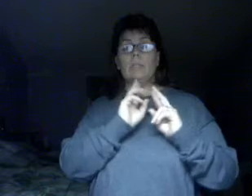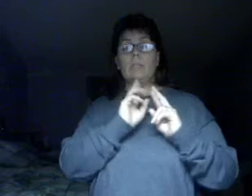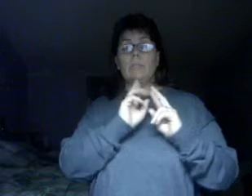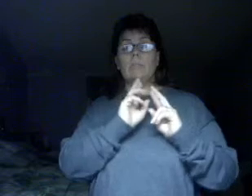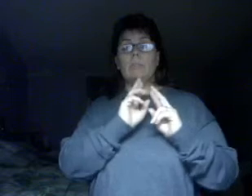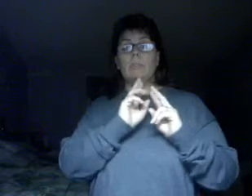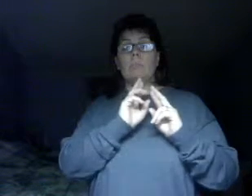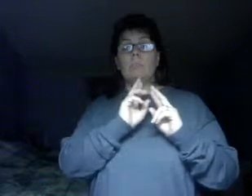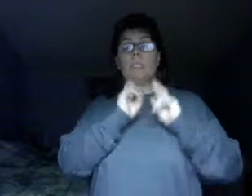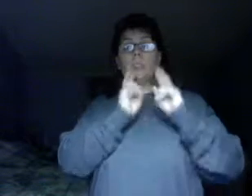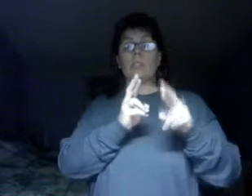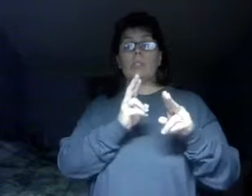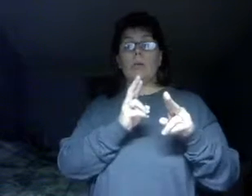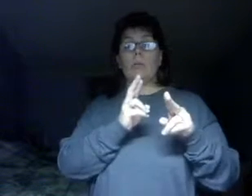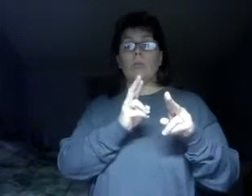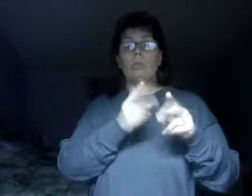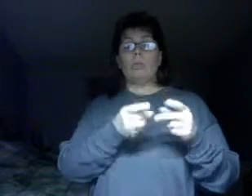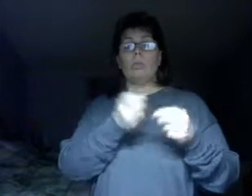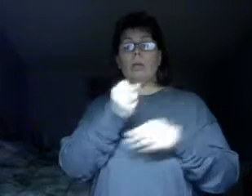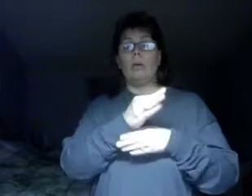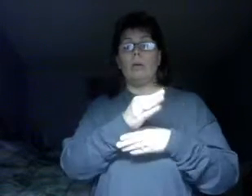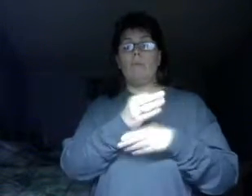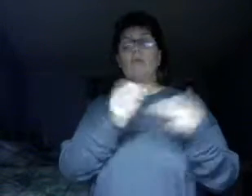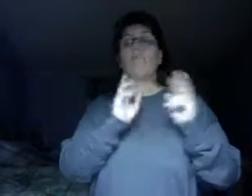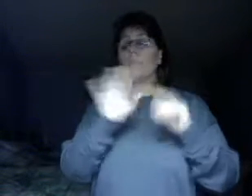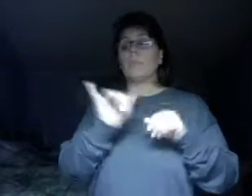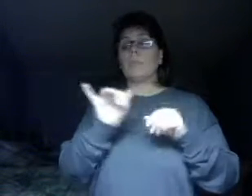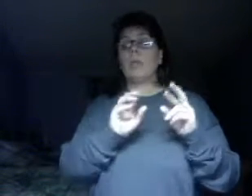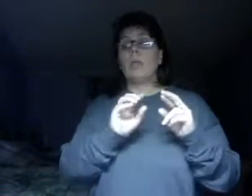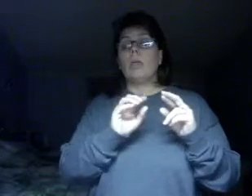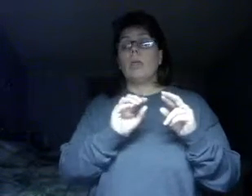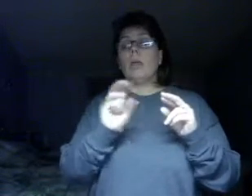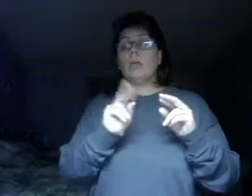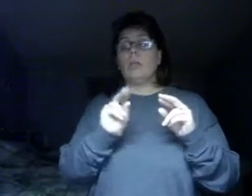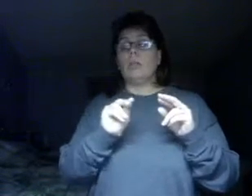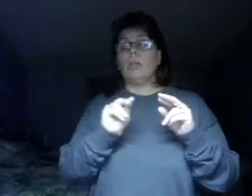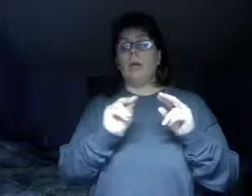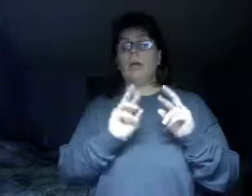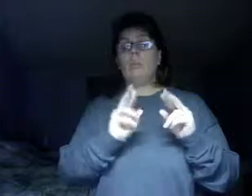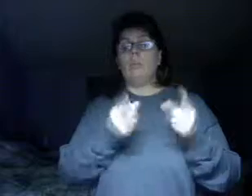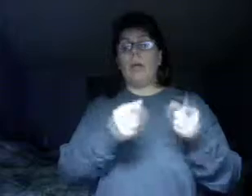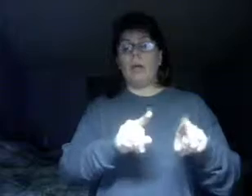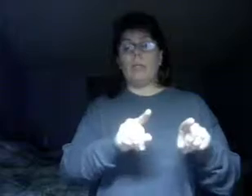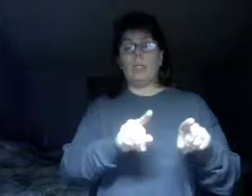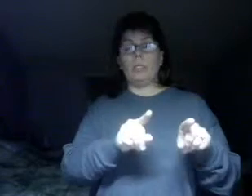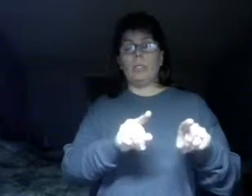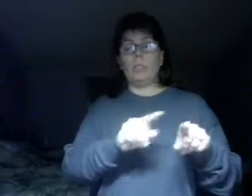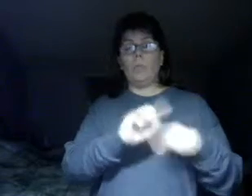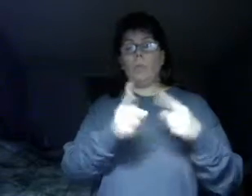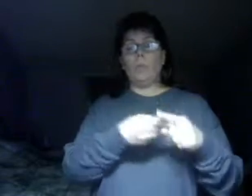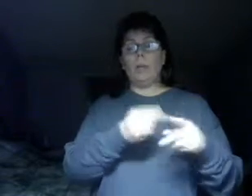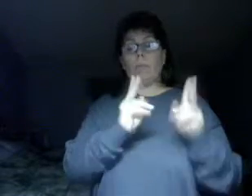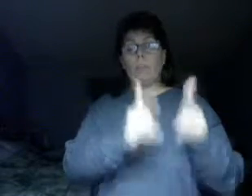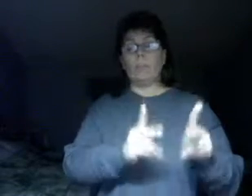with HIV. The first word of this term is acquired. It means that it has to come from somewhere. A person does not